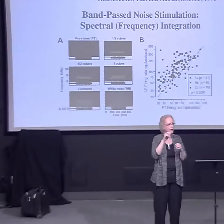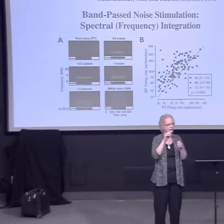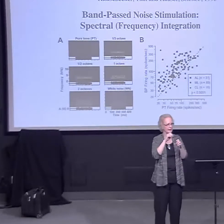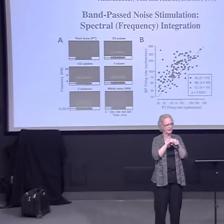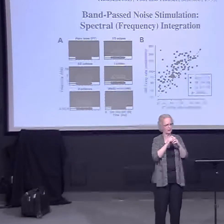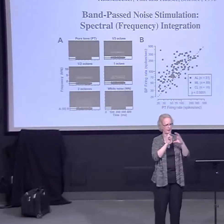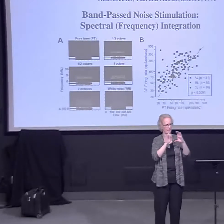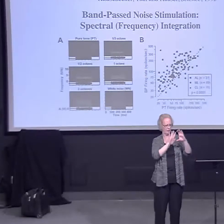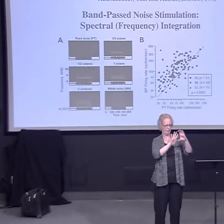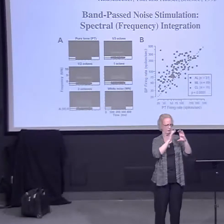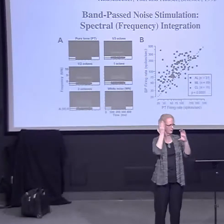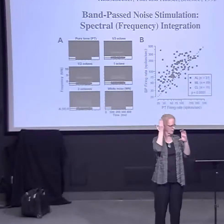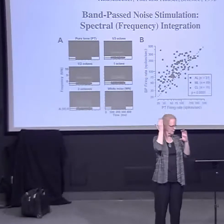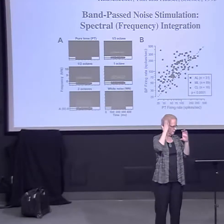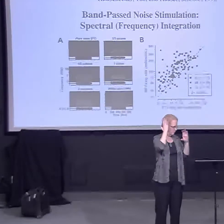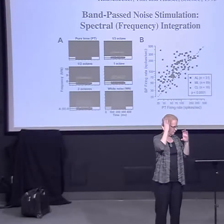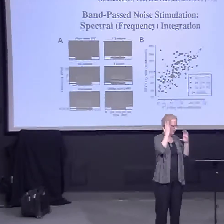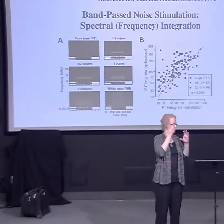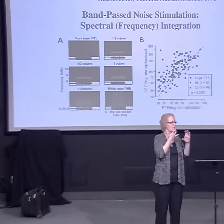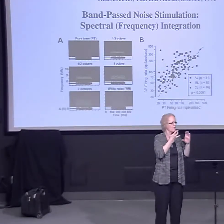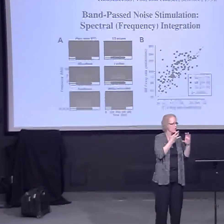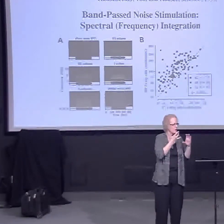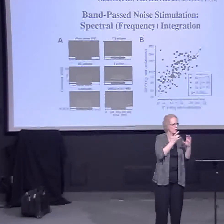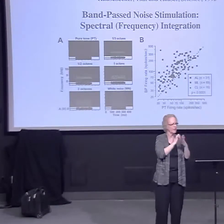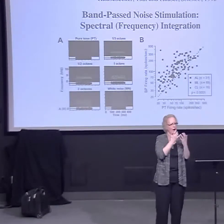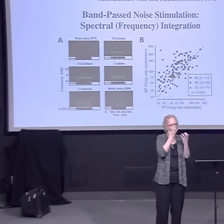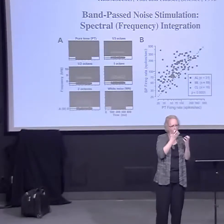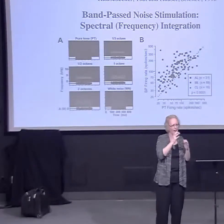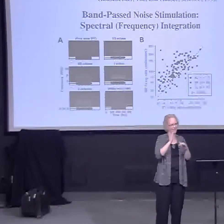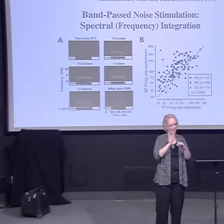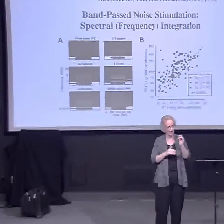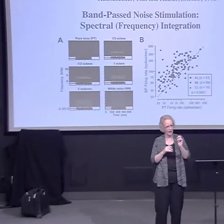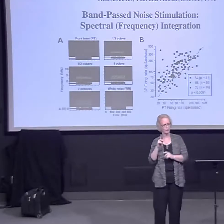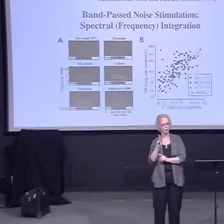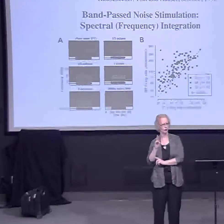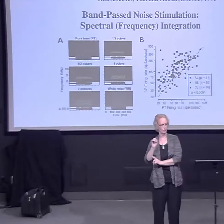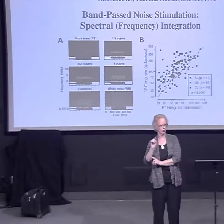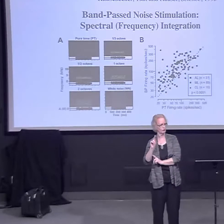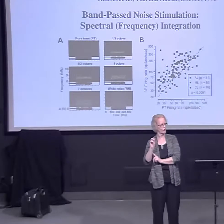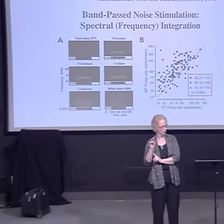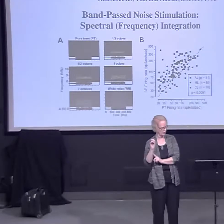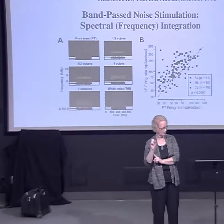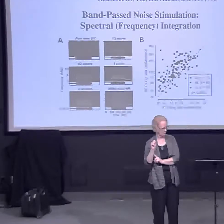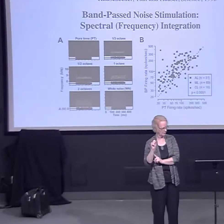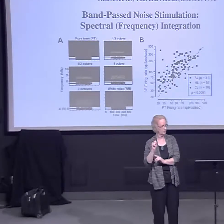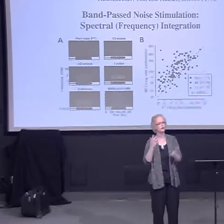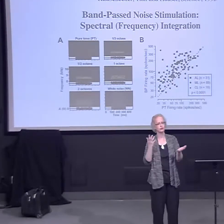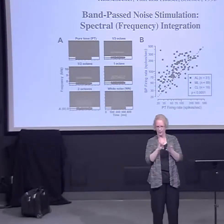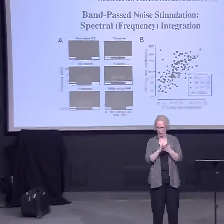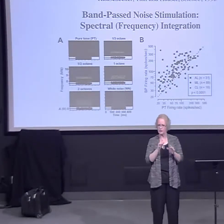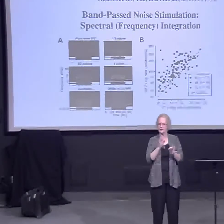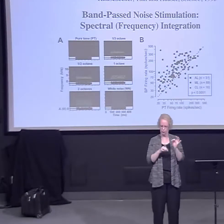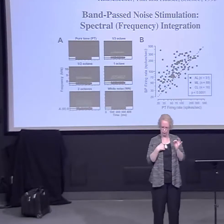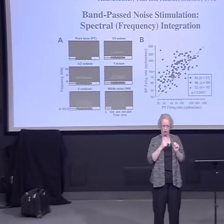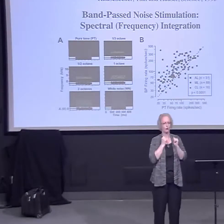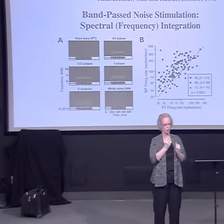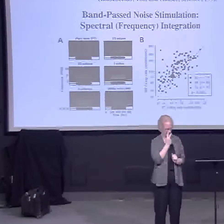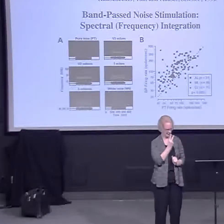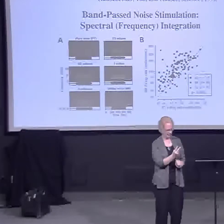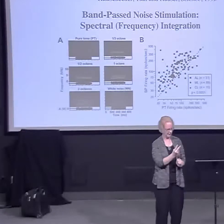complex sounds over the pure tones. So that was a big step, because now we were able to drive all these neurons. This didn't